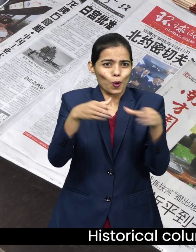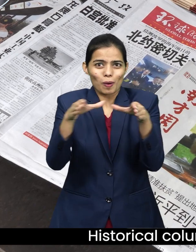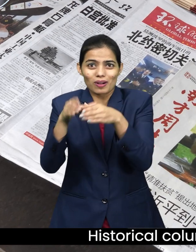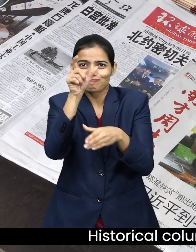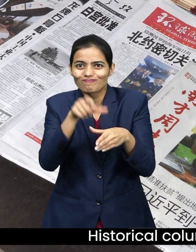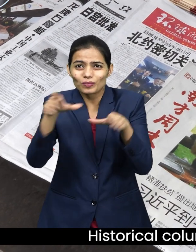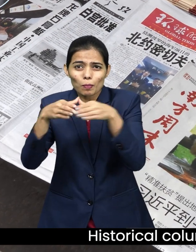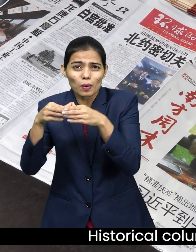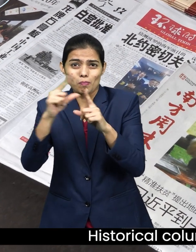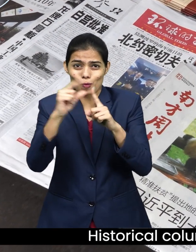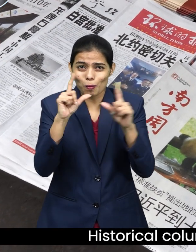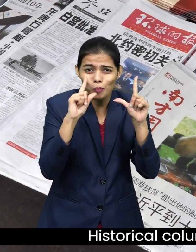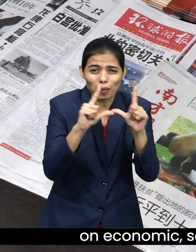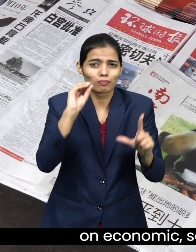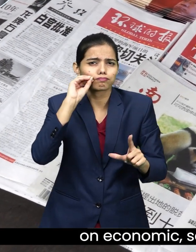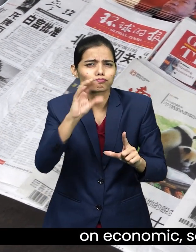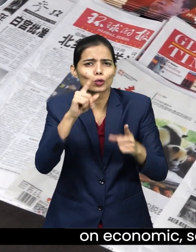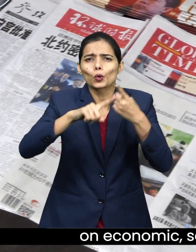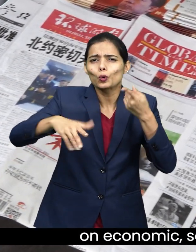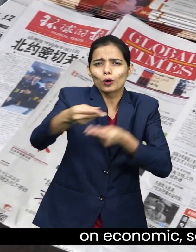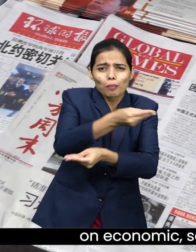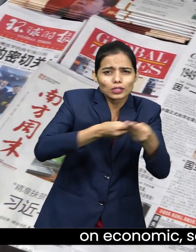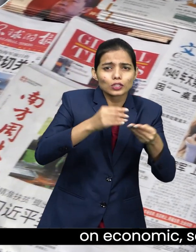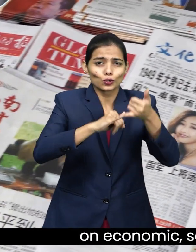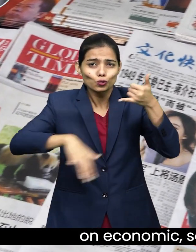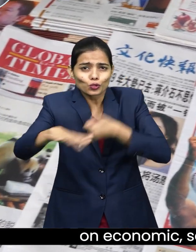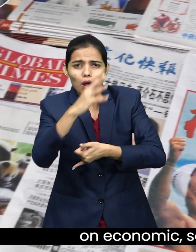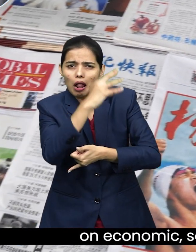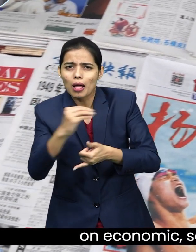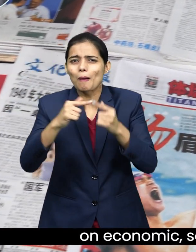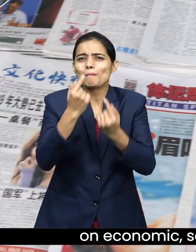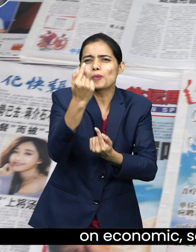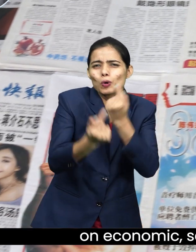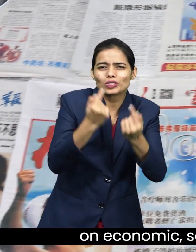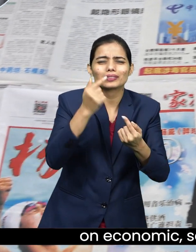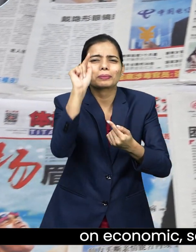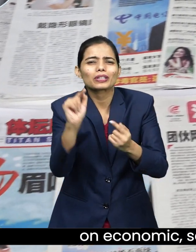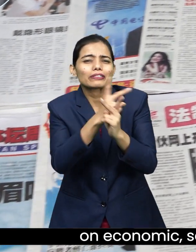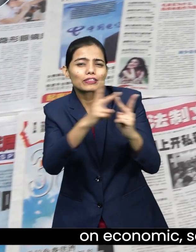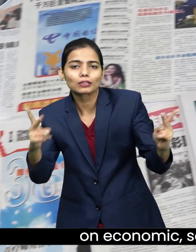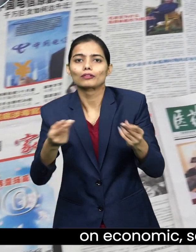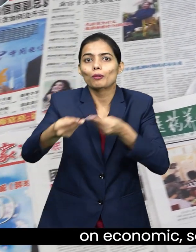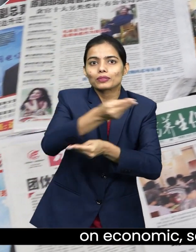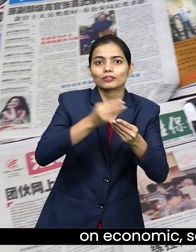Historical columns provide information on economic, social, and political events.